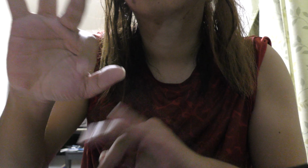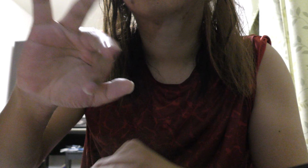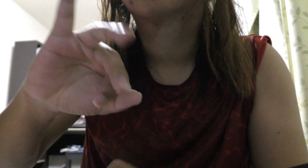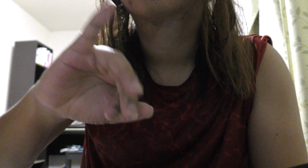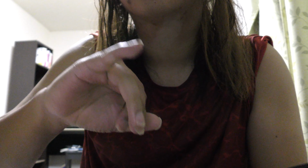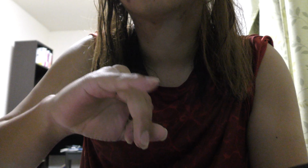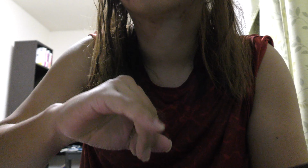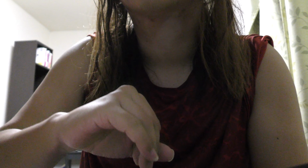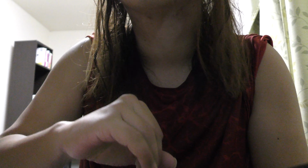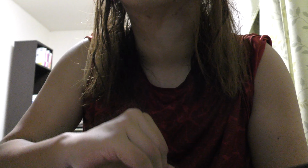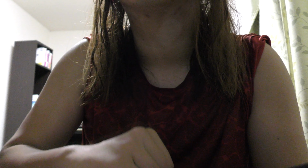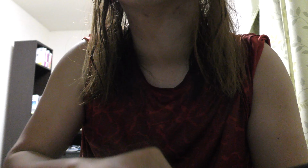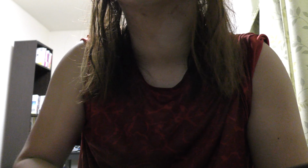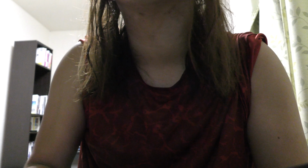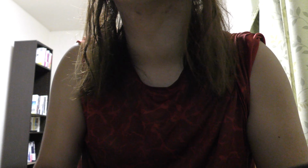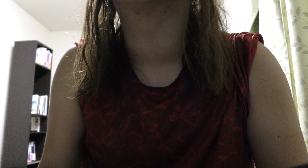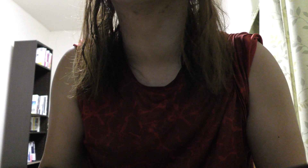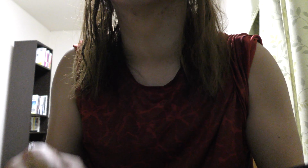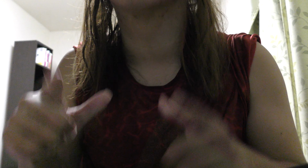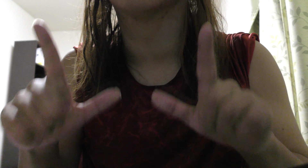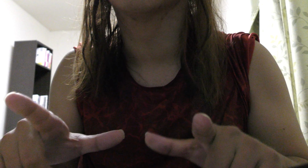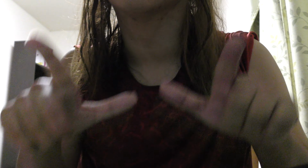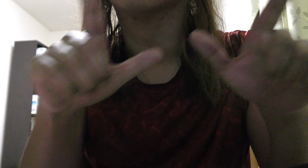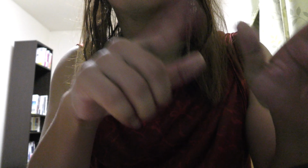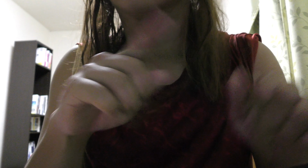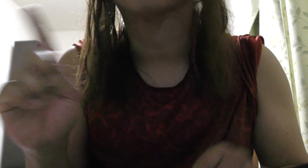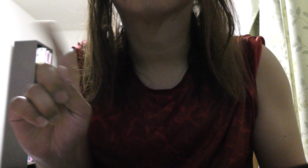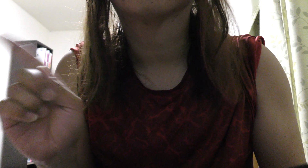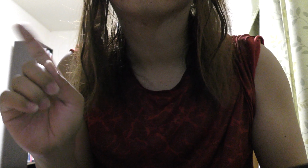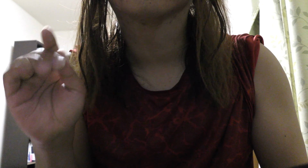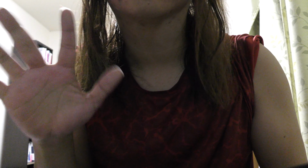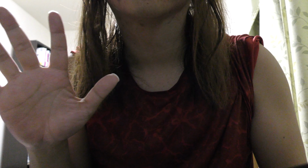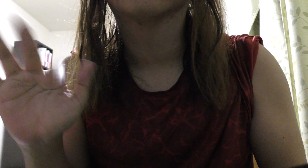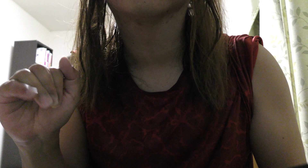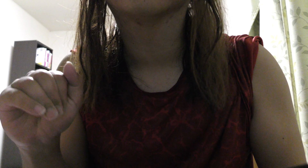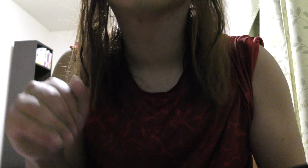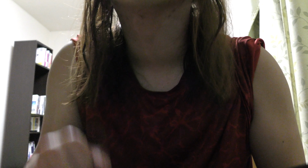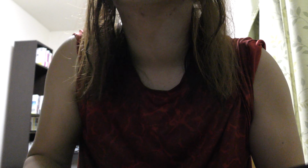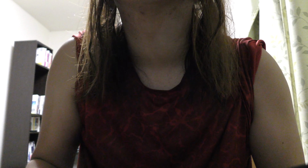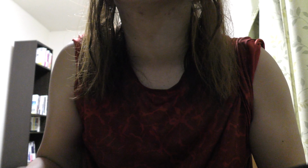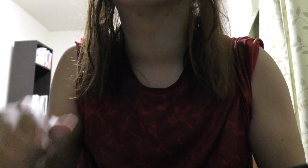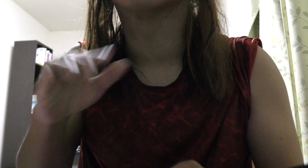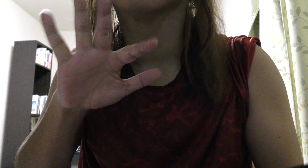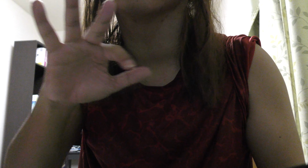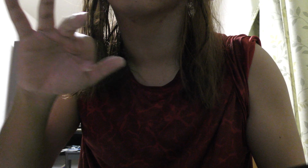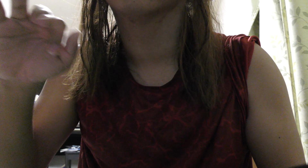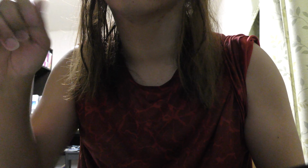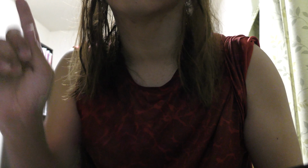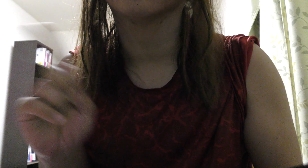be the way, see, is this forever?